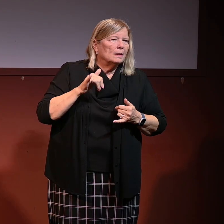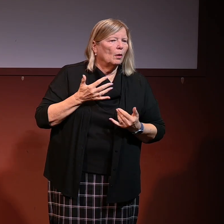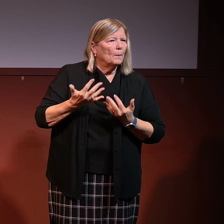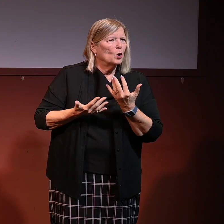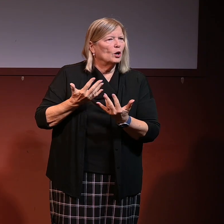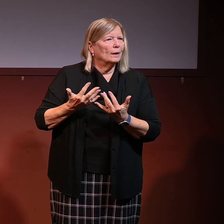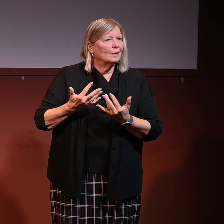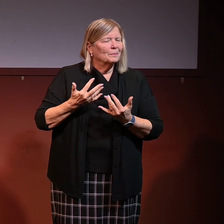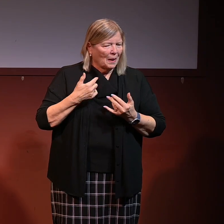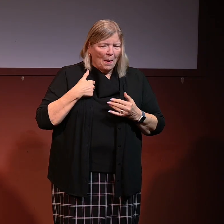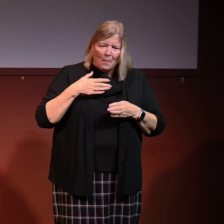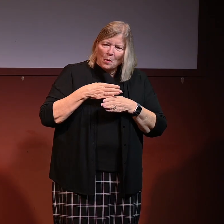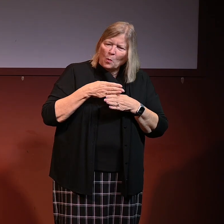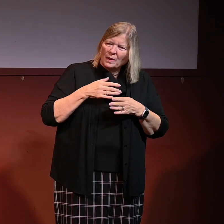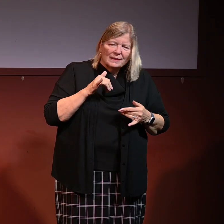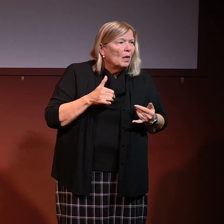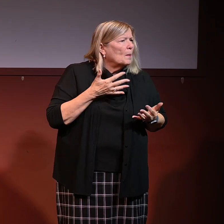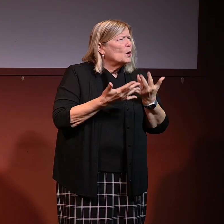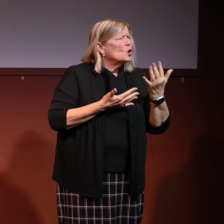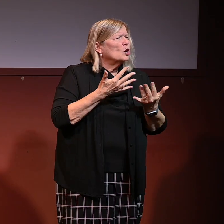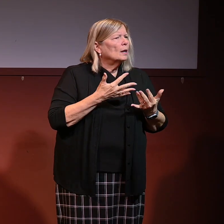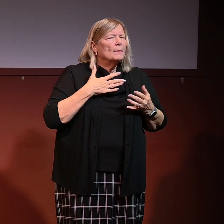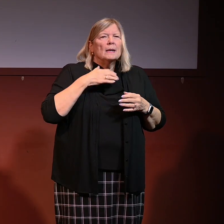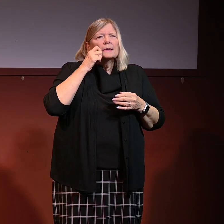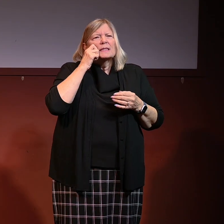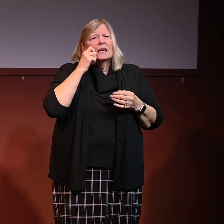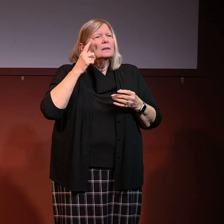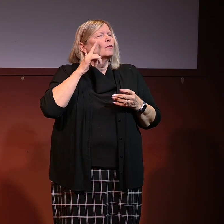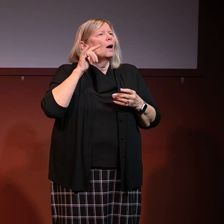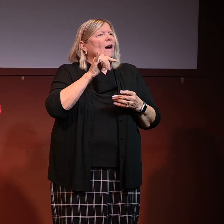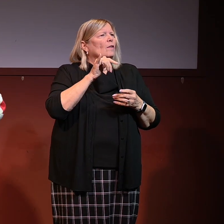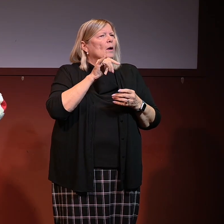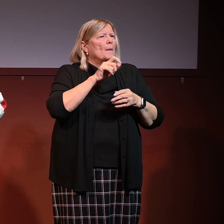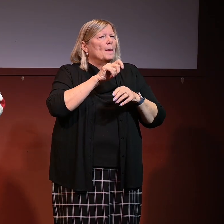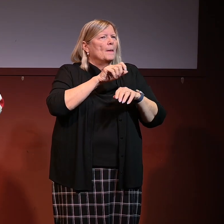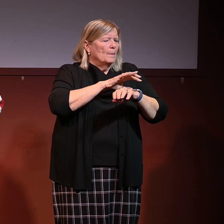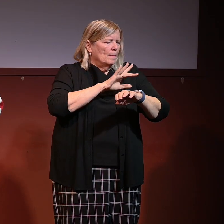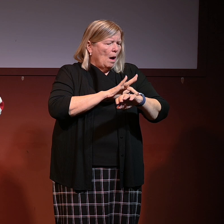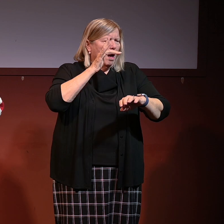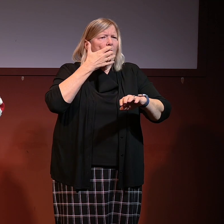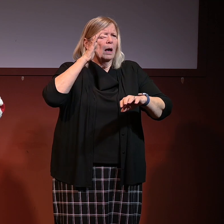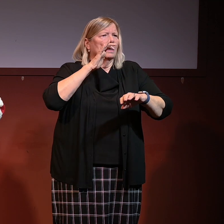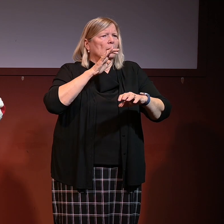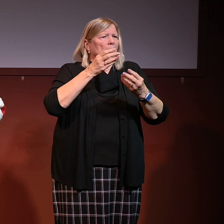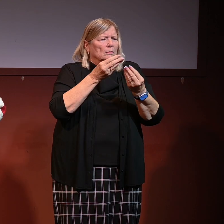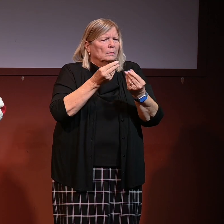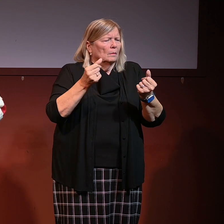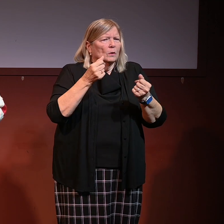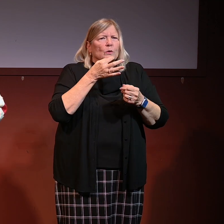I am the wood that is still burning. My skin has been forever marked, hot to the touch, slowly